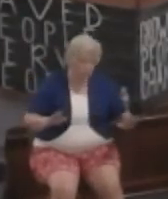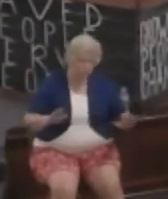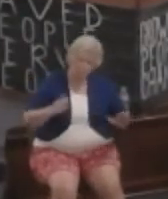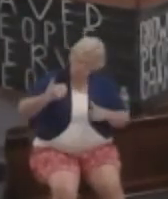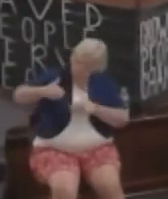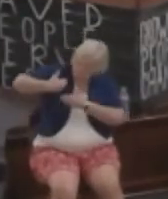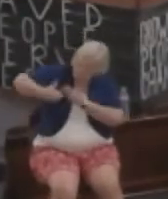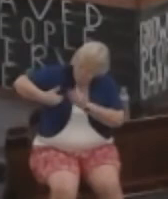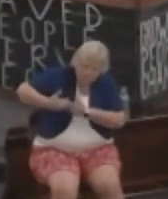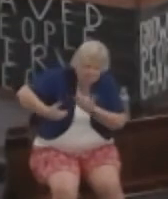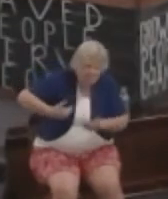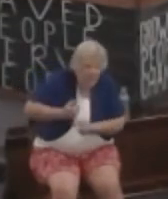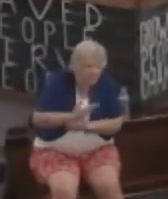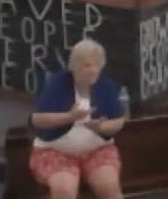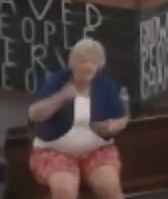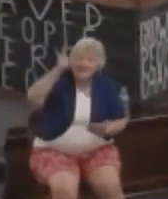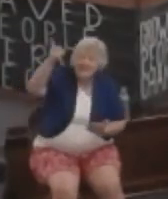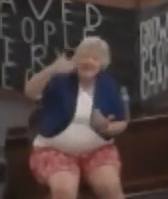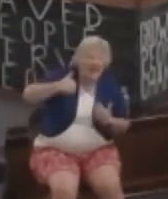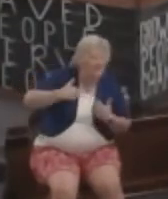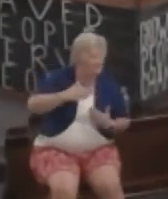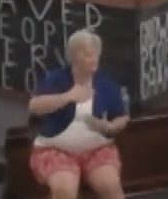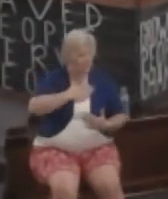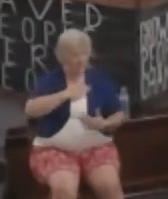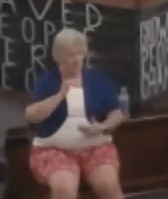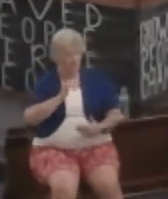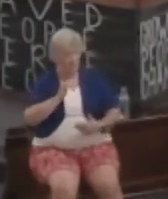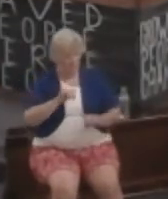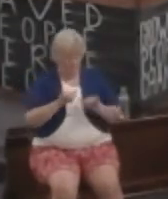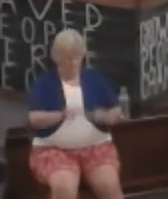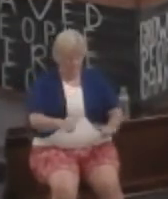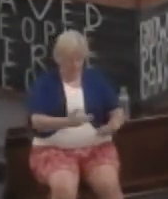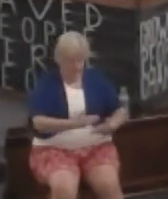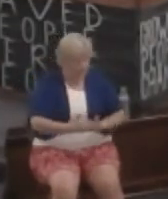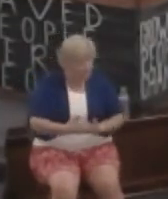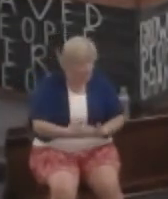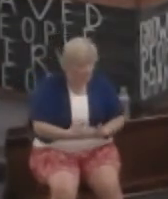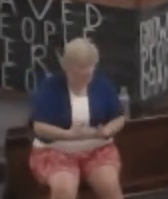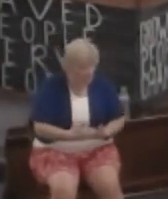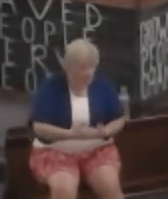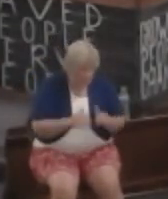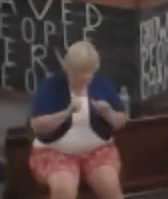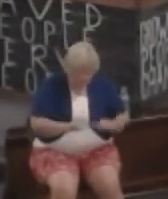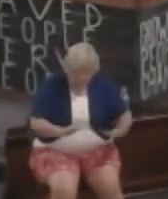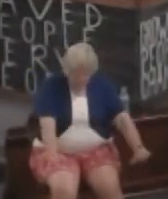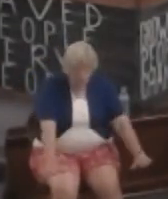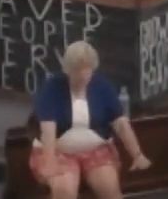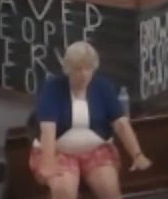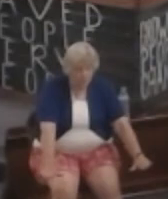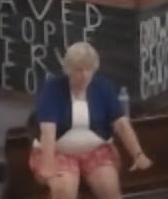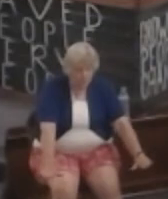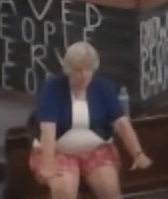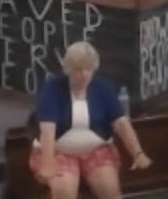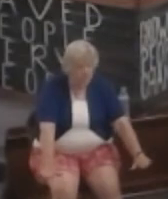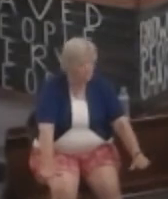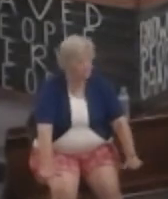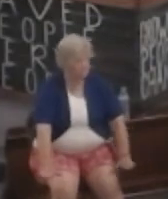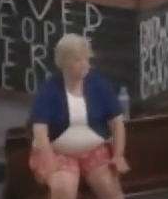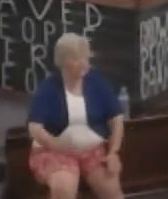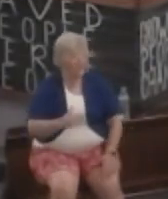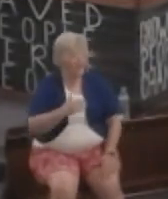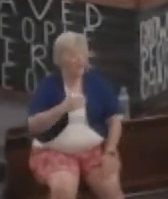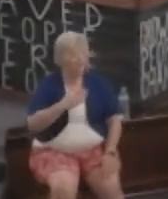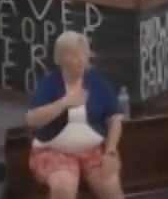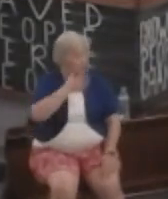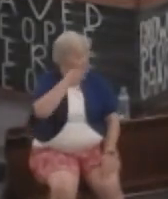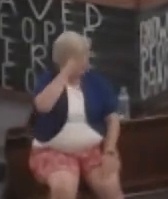with Jesus, but we are not meant to remain infants. I am a child of my parents, but I do not